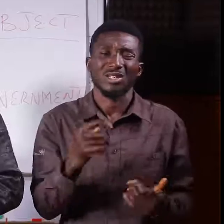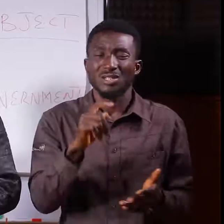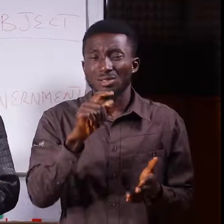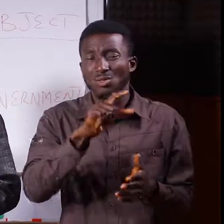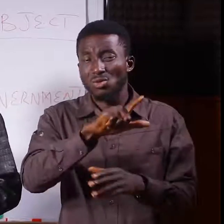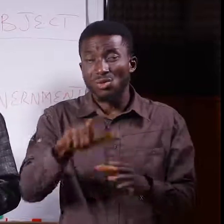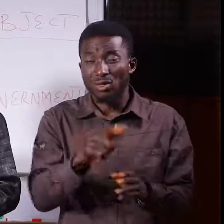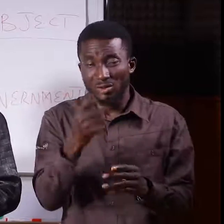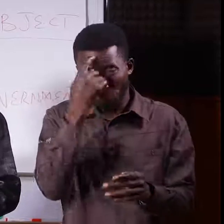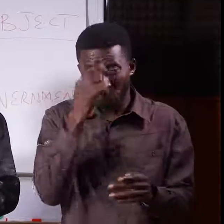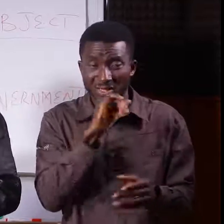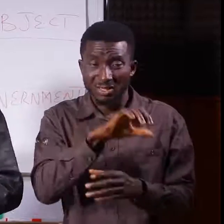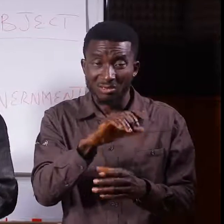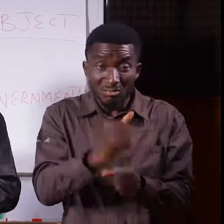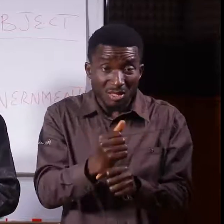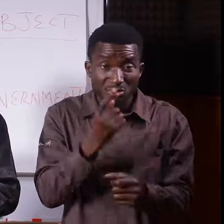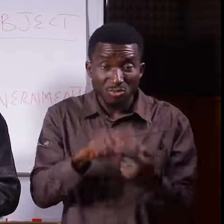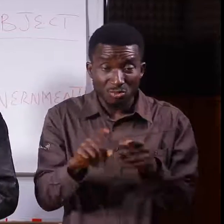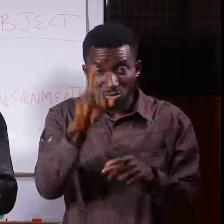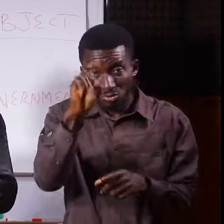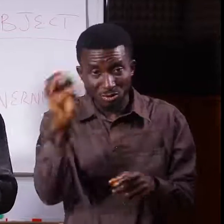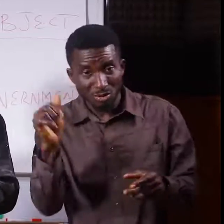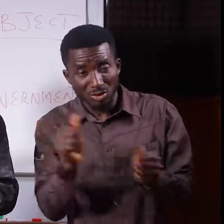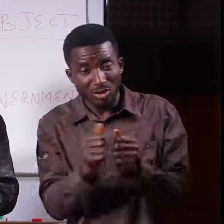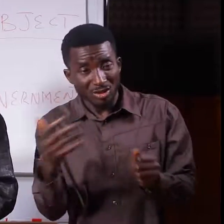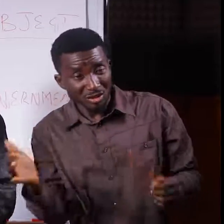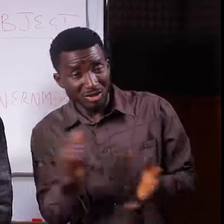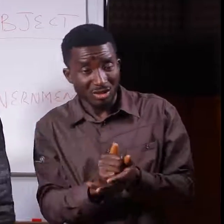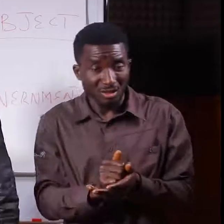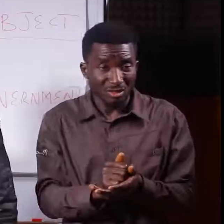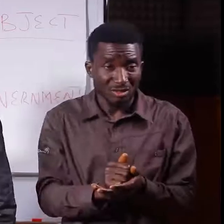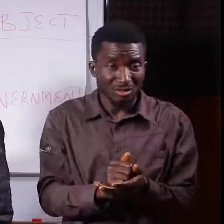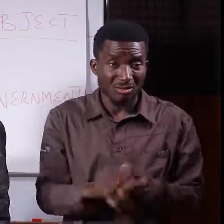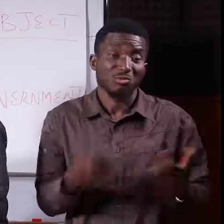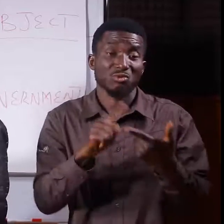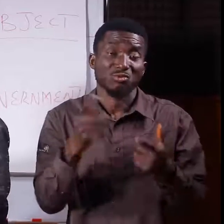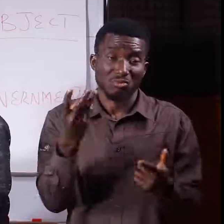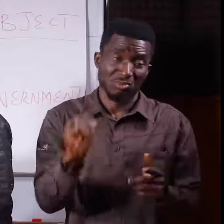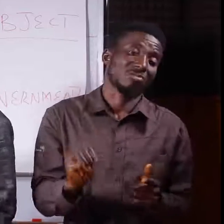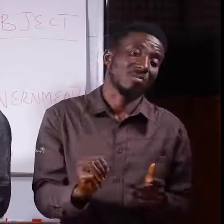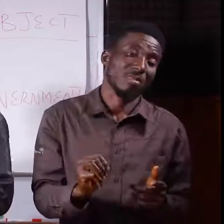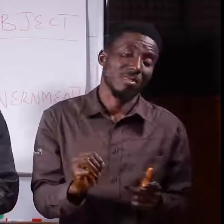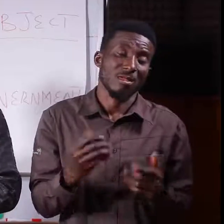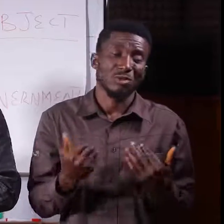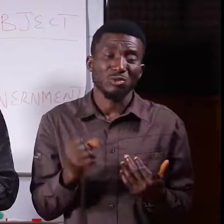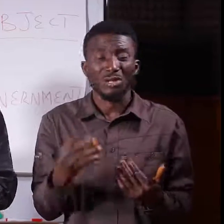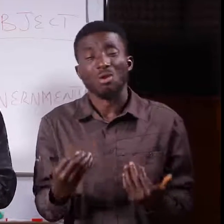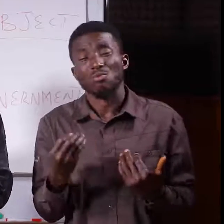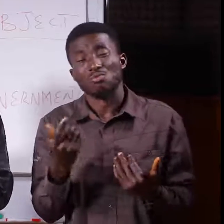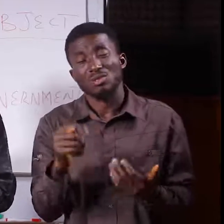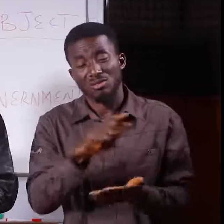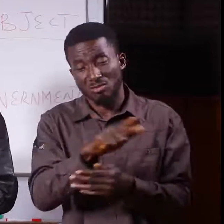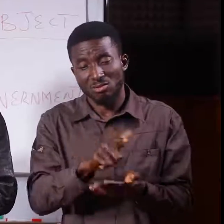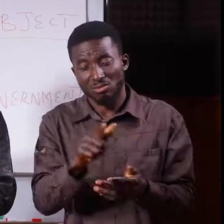government is created, to deal with issues that concerns them as the definition entails. So local government